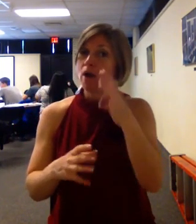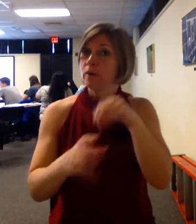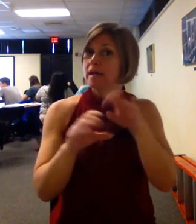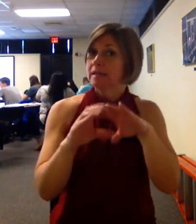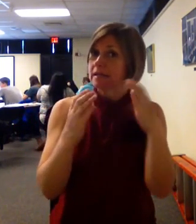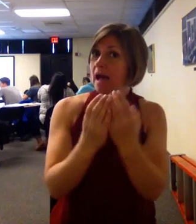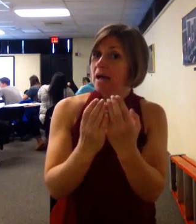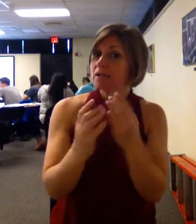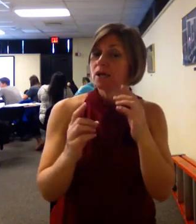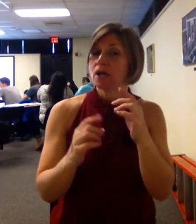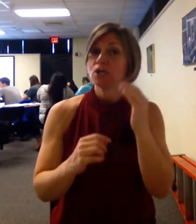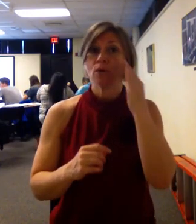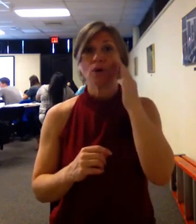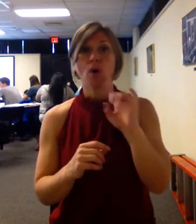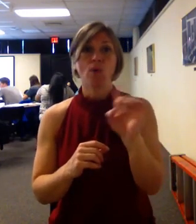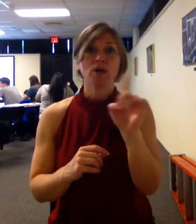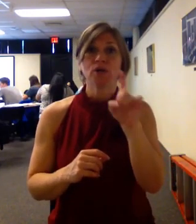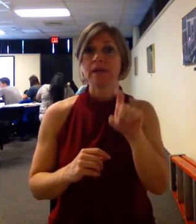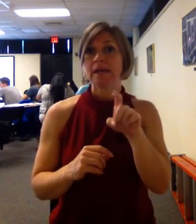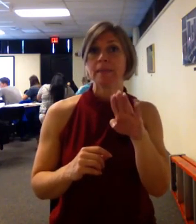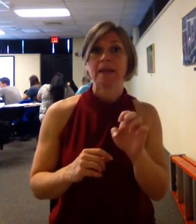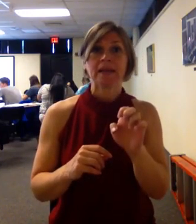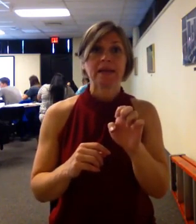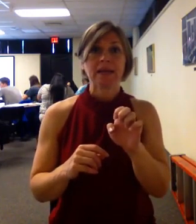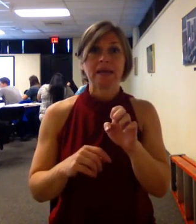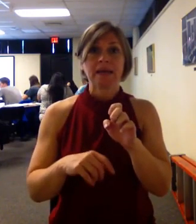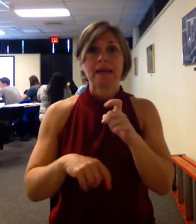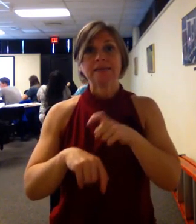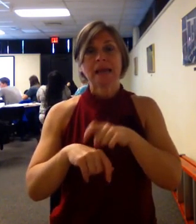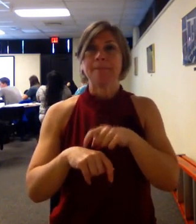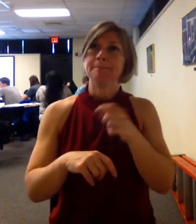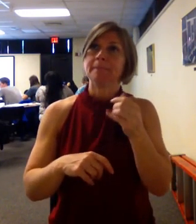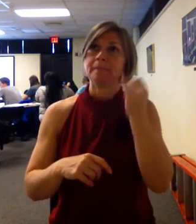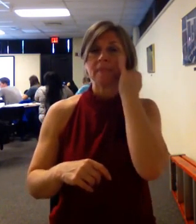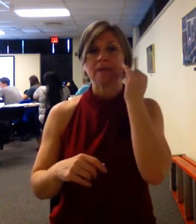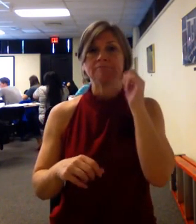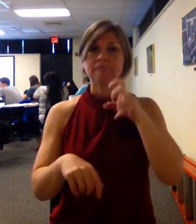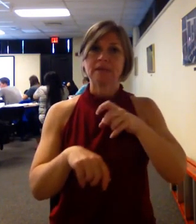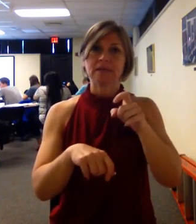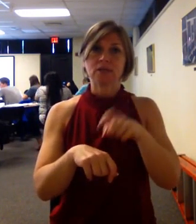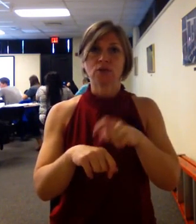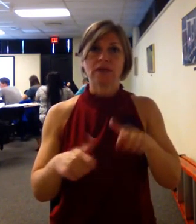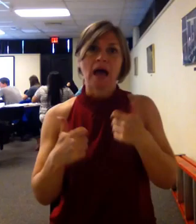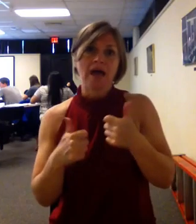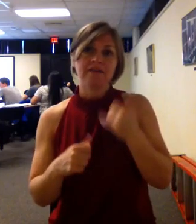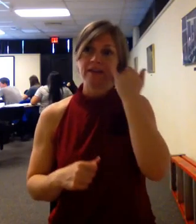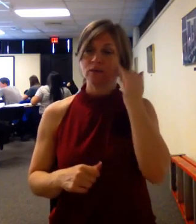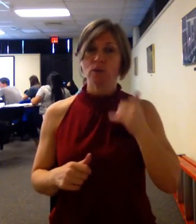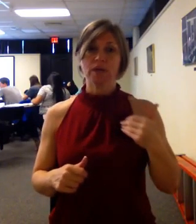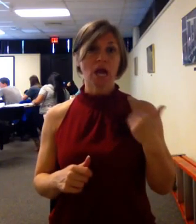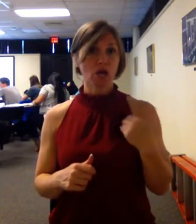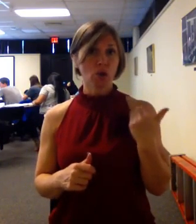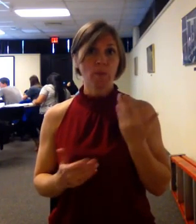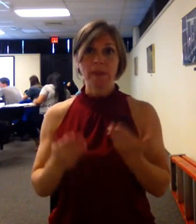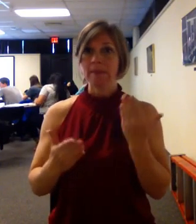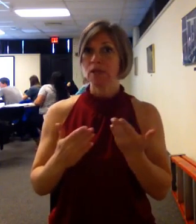to be time-wise in your life in investing. So maybe when you're younger, you might want the growth stocks, you don't want to be paying